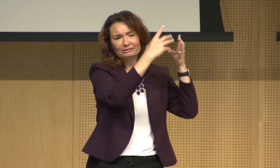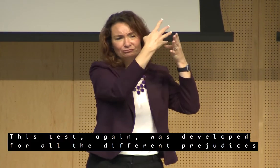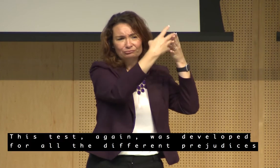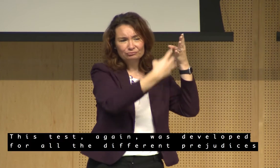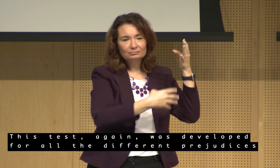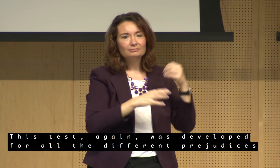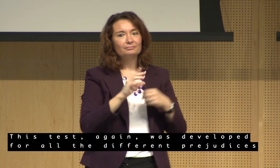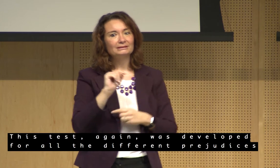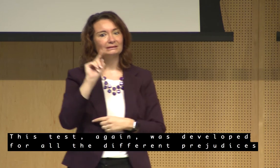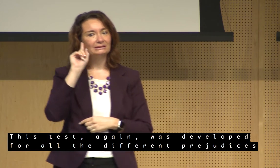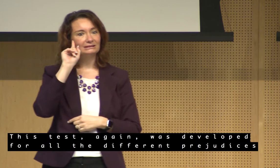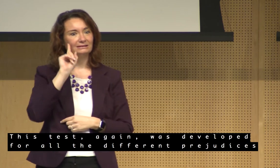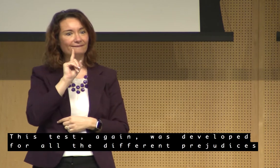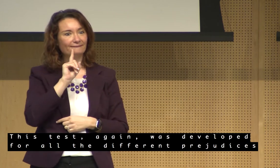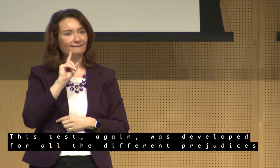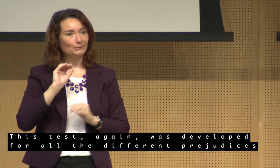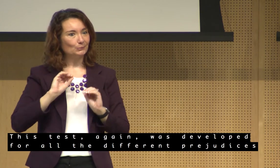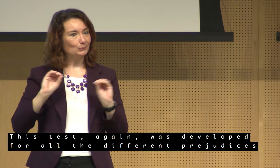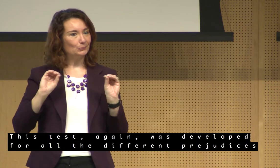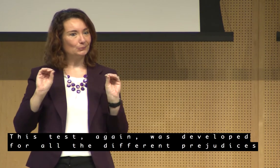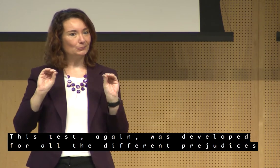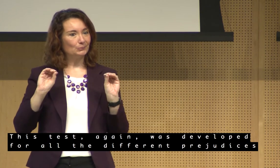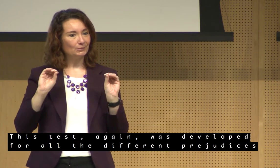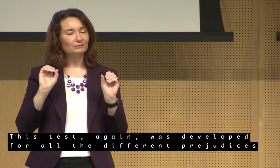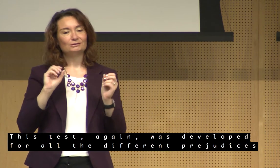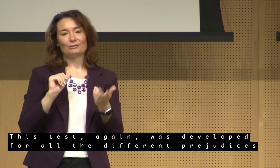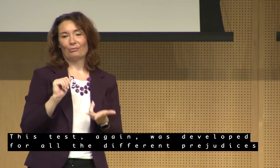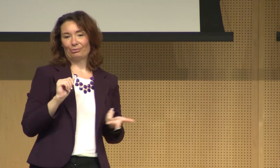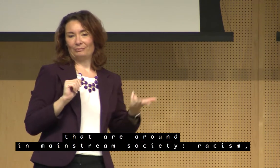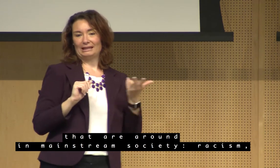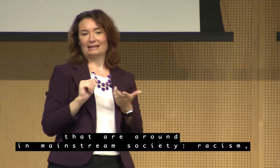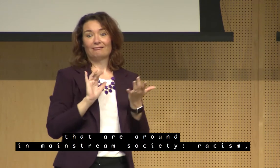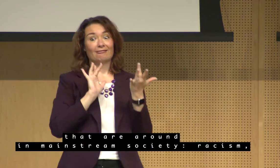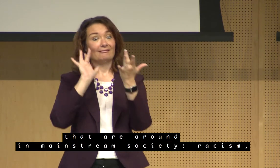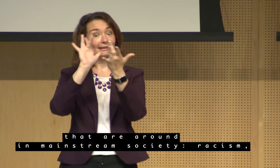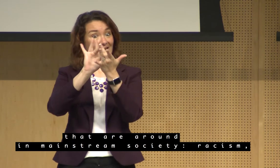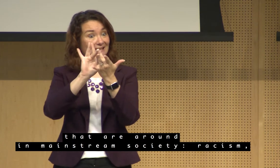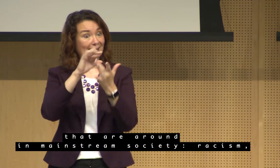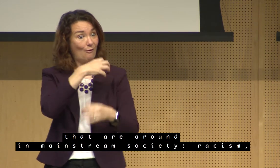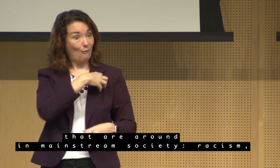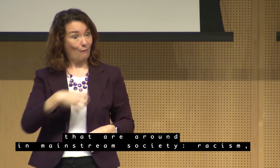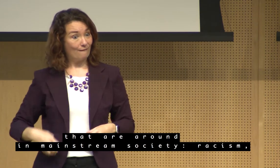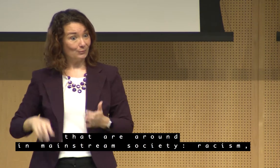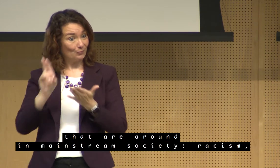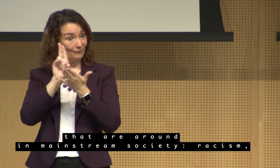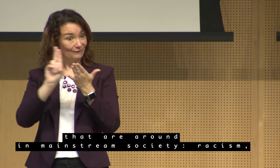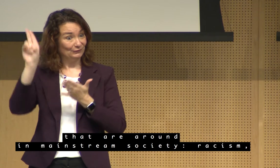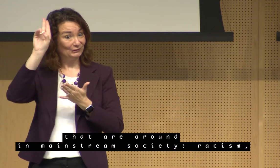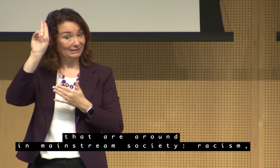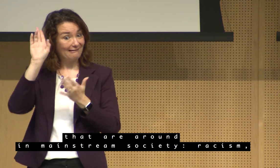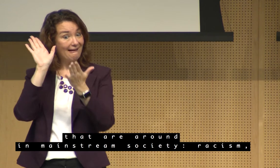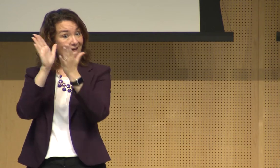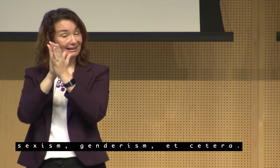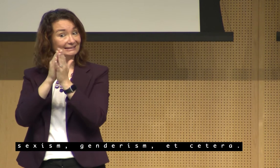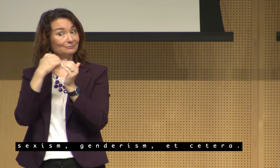This test, again, was developed for all the different prejudices that are around in mainstream society, racism,